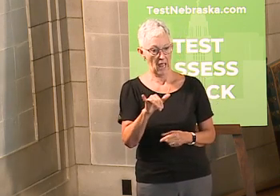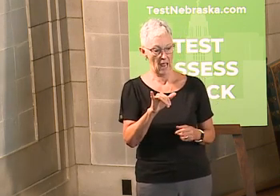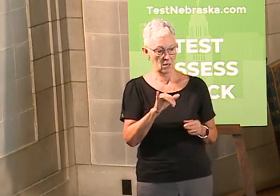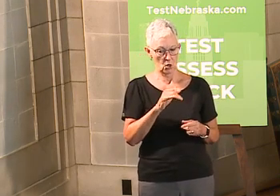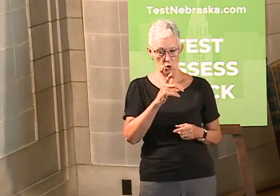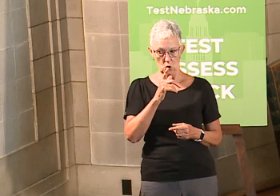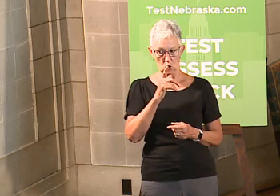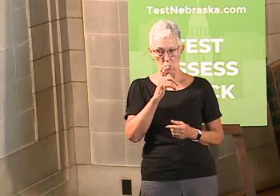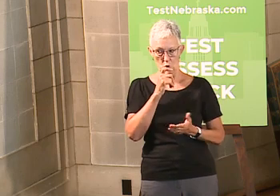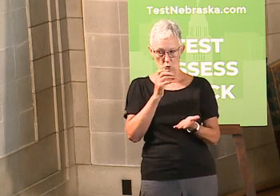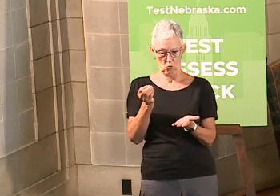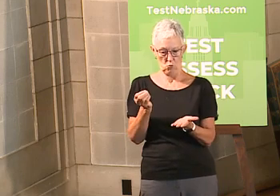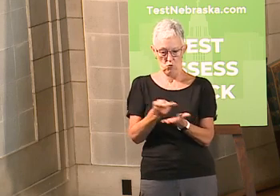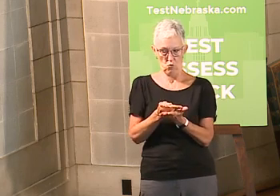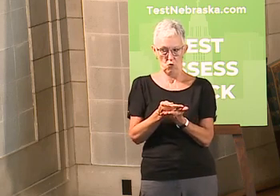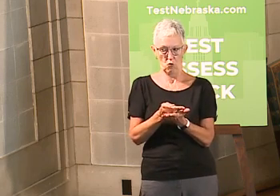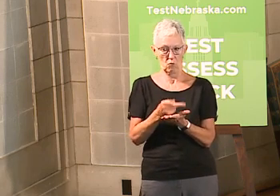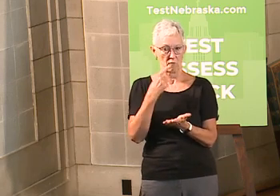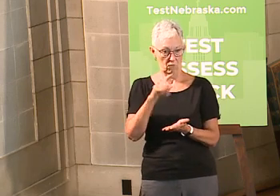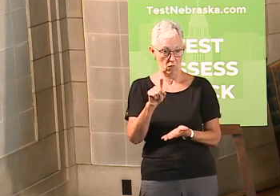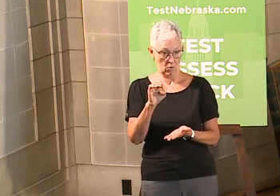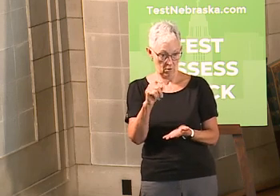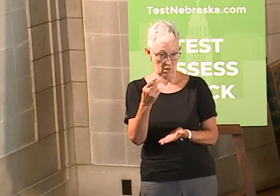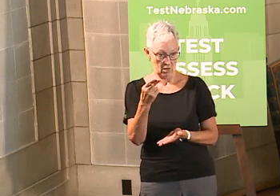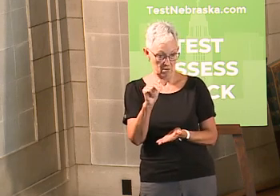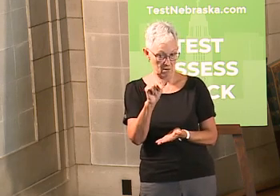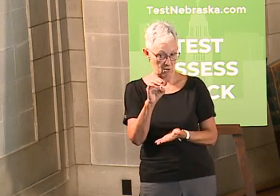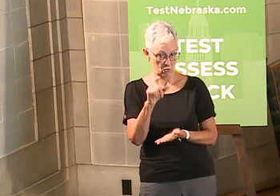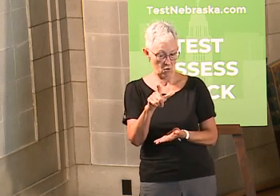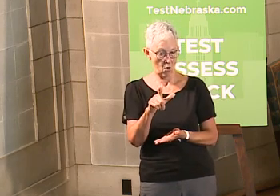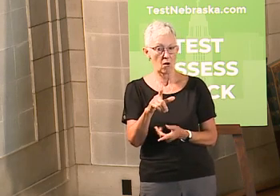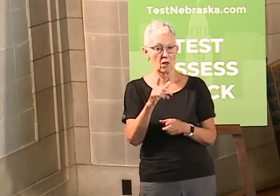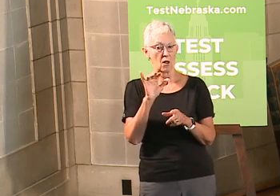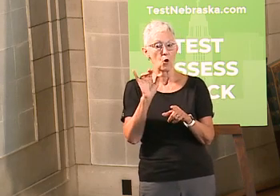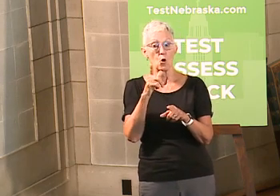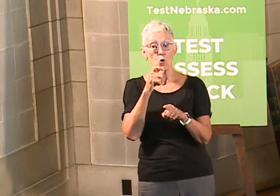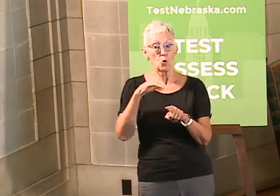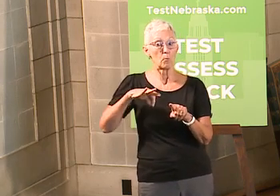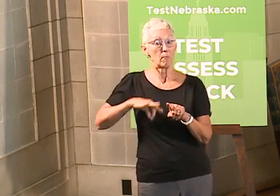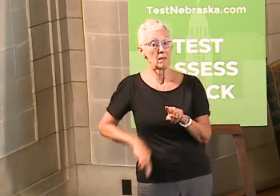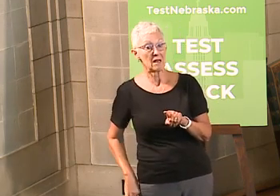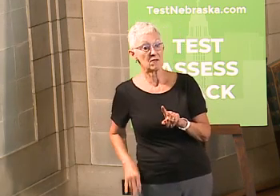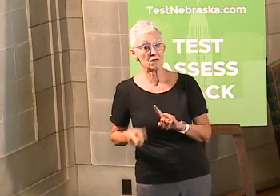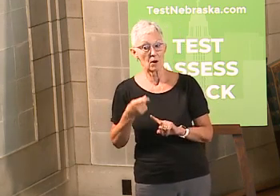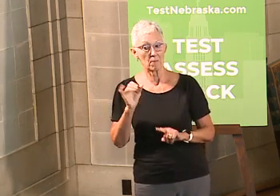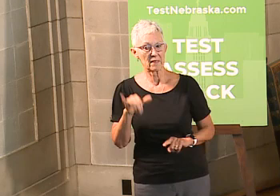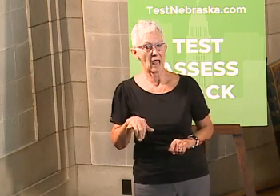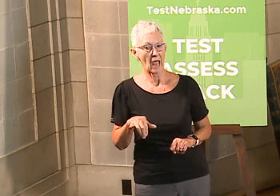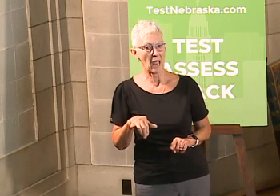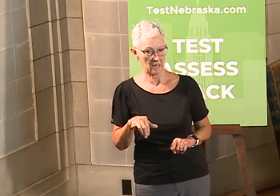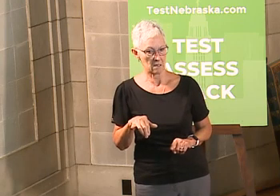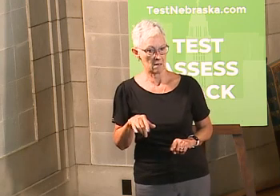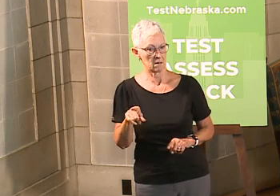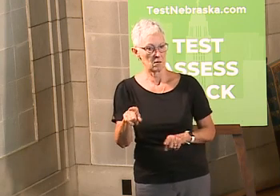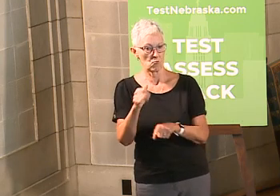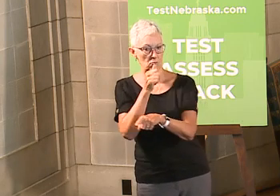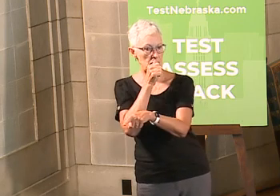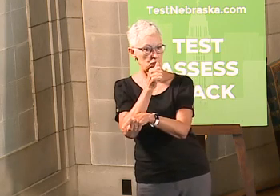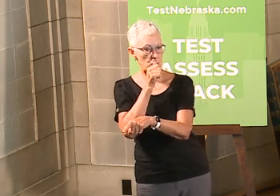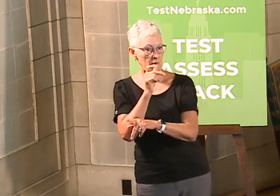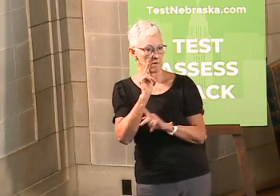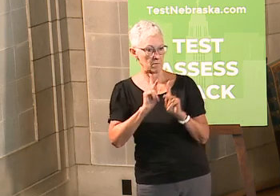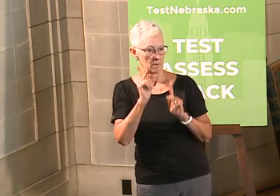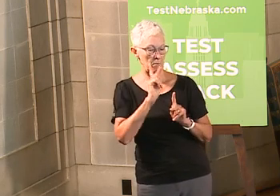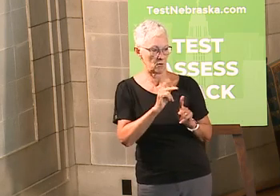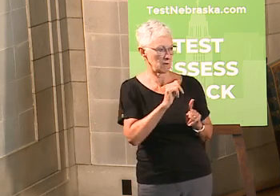of ethanol pumps, which could be purchased by the private gasoline station owners, is more about private gain than